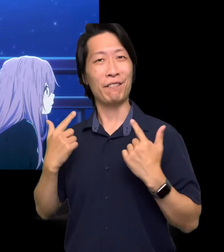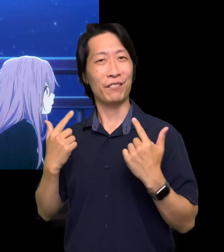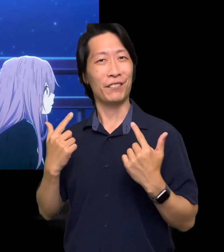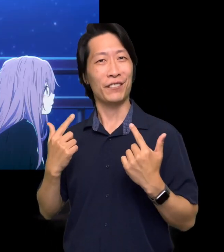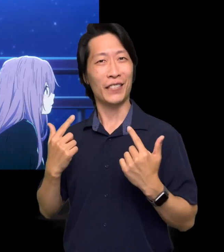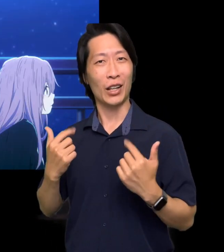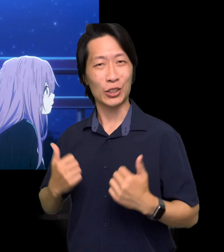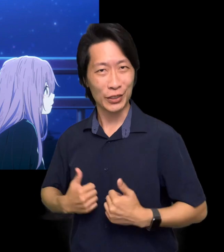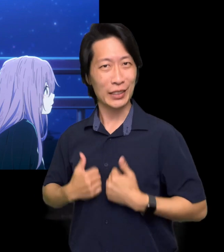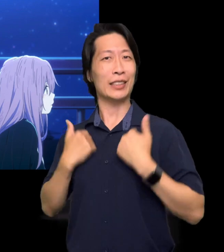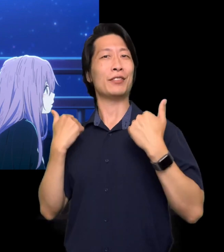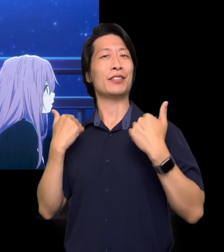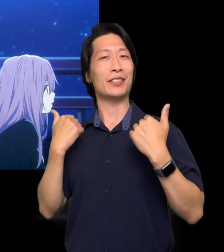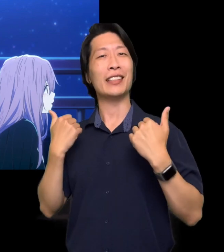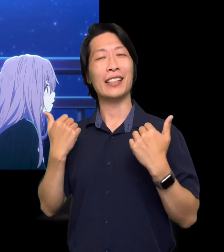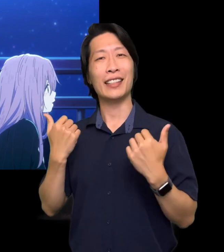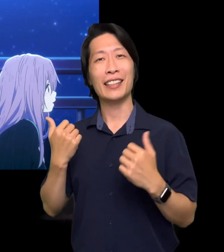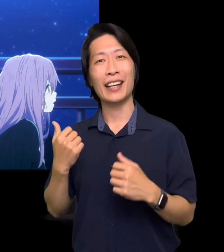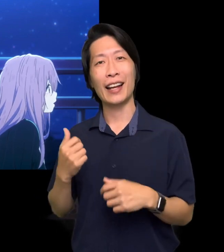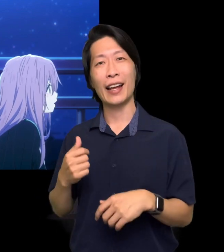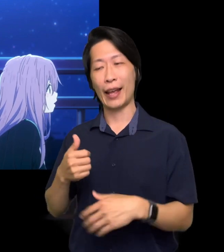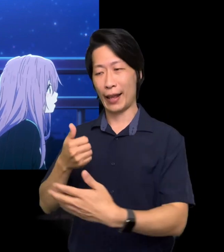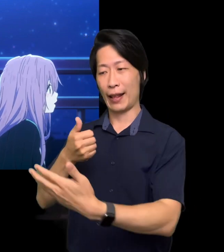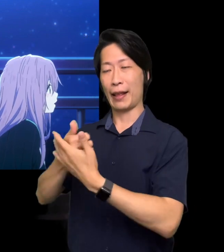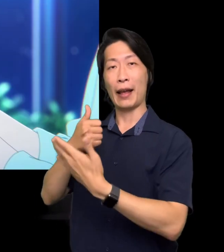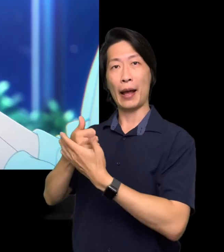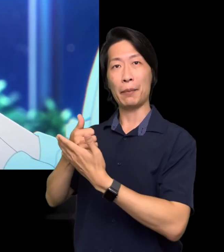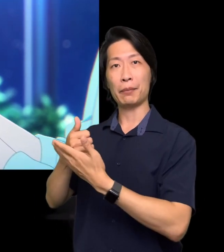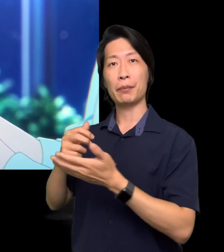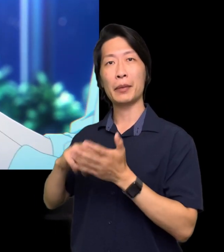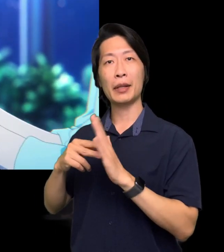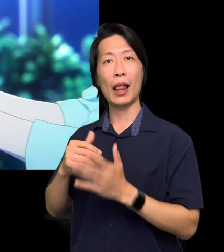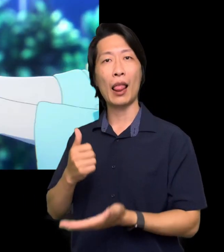be alive or live. So,